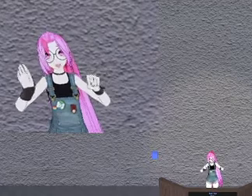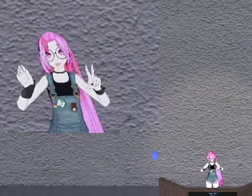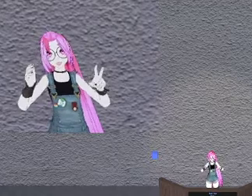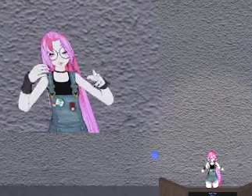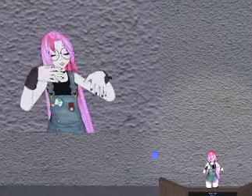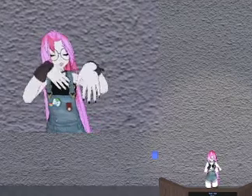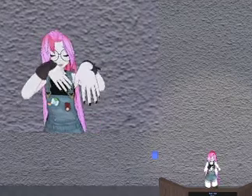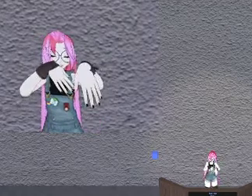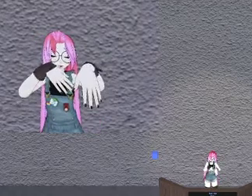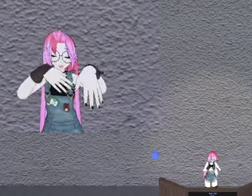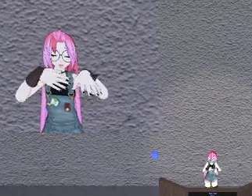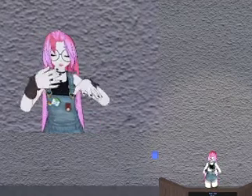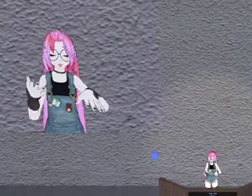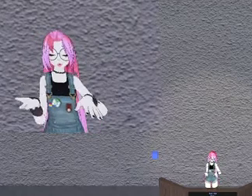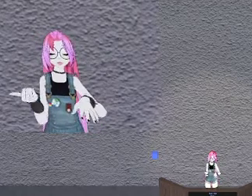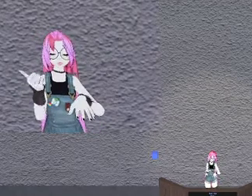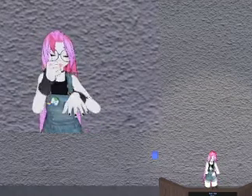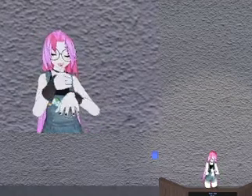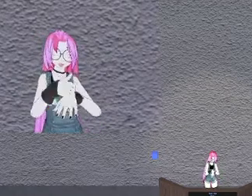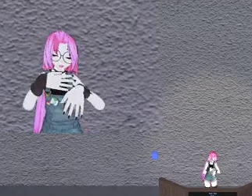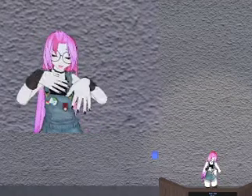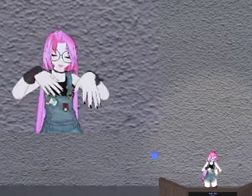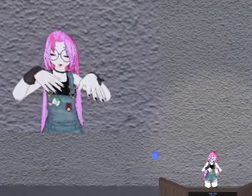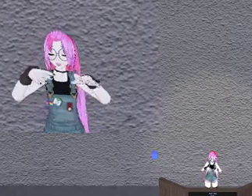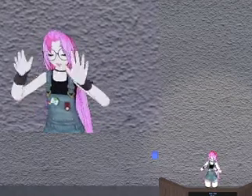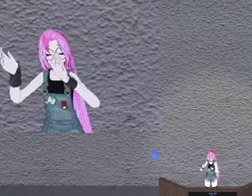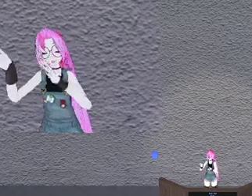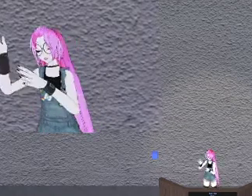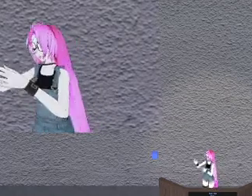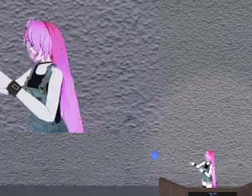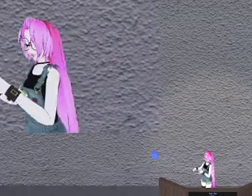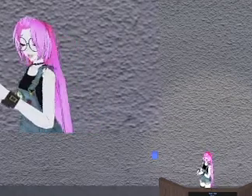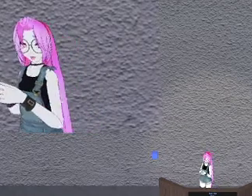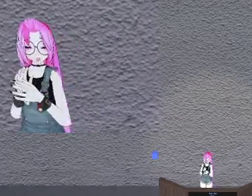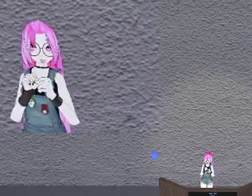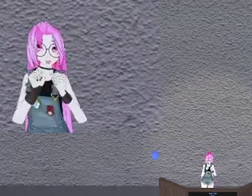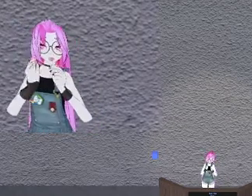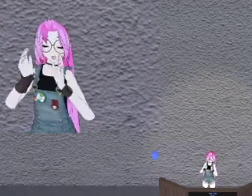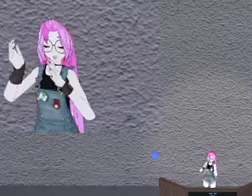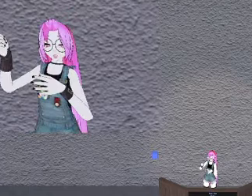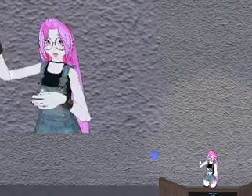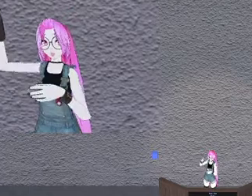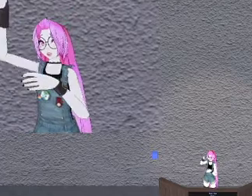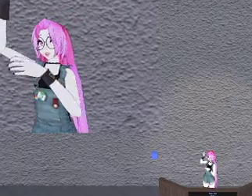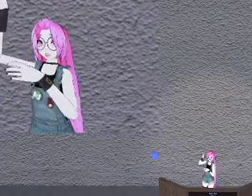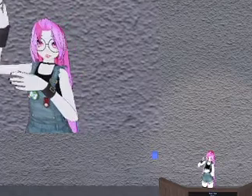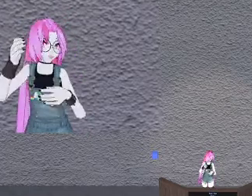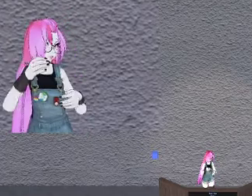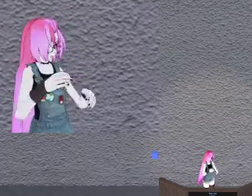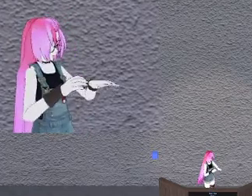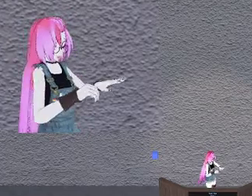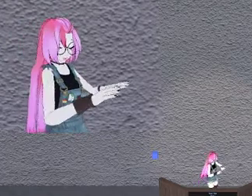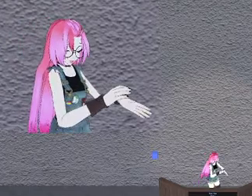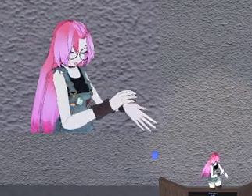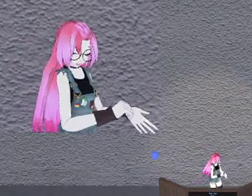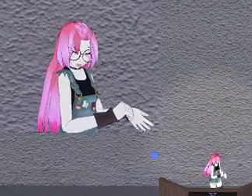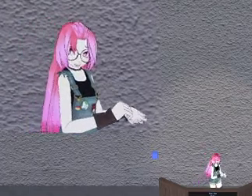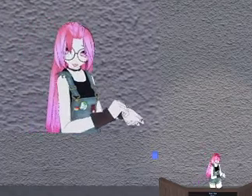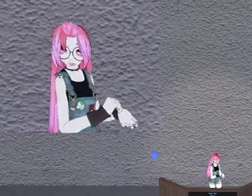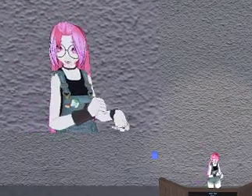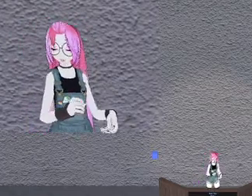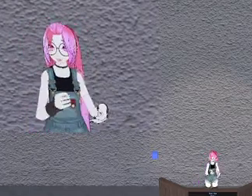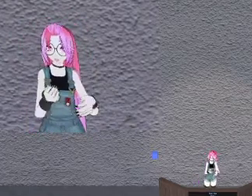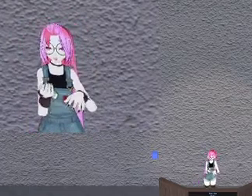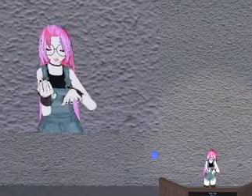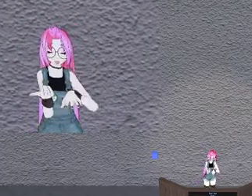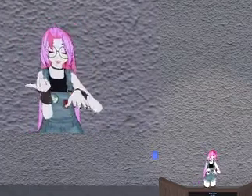preparing a parade, you're setting up that parade, because you got to blow up the balloons and you got to, you know, scrub